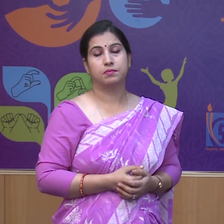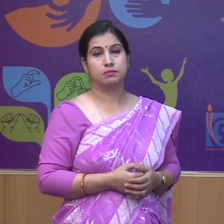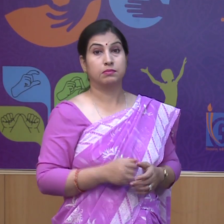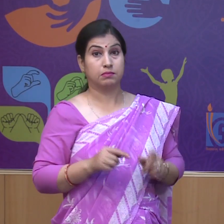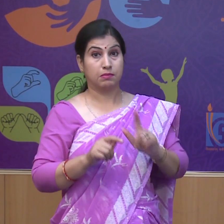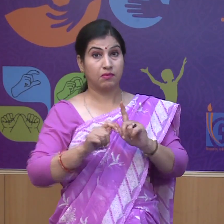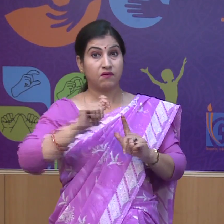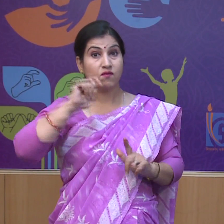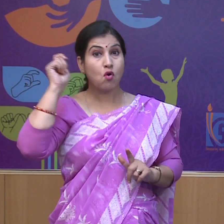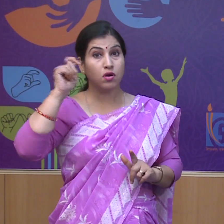occupied